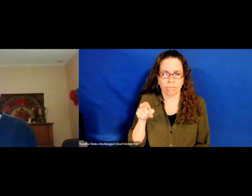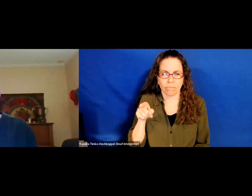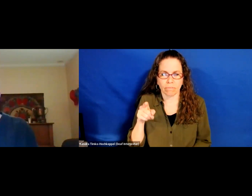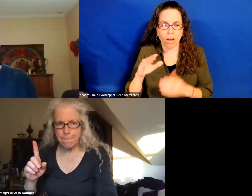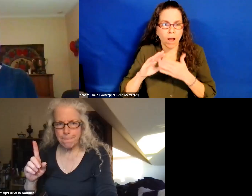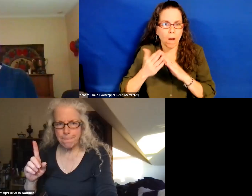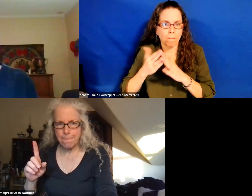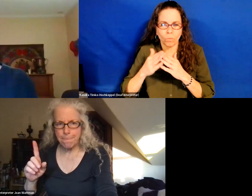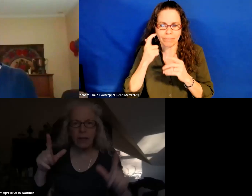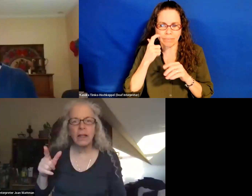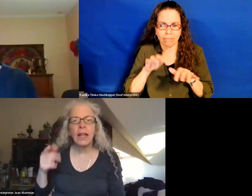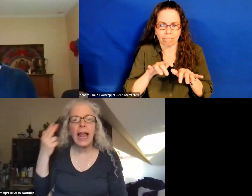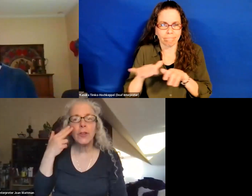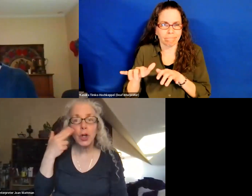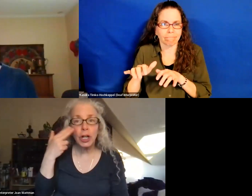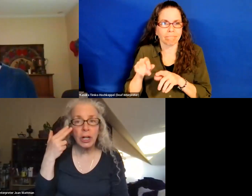you like to say something?